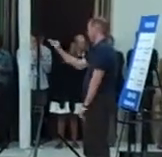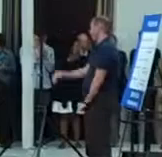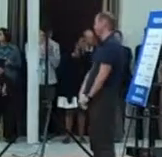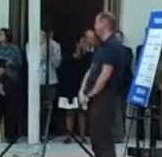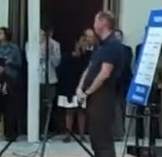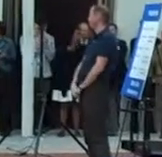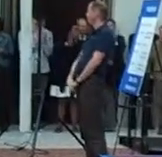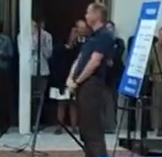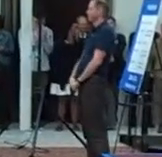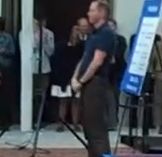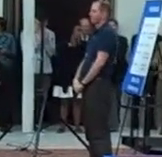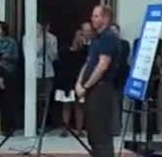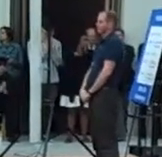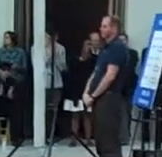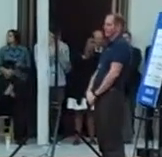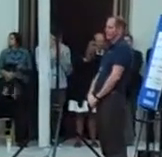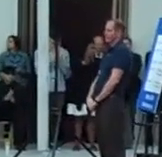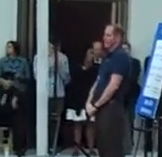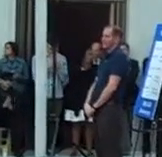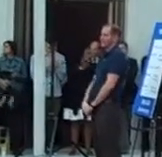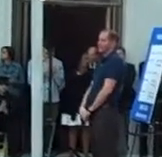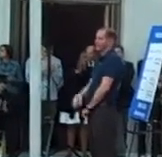outstanding.